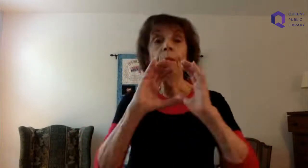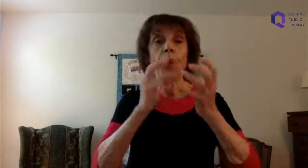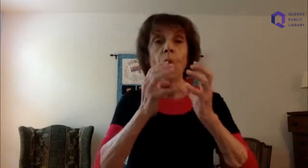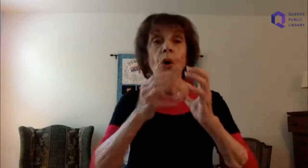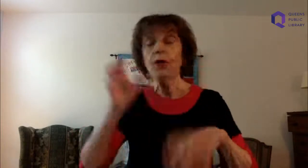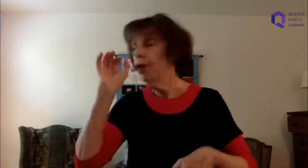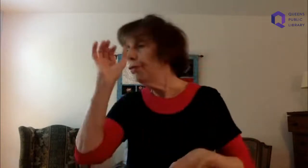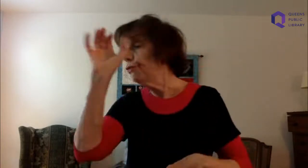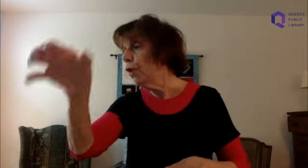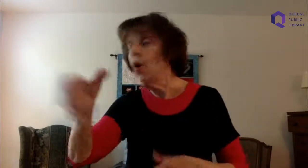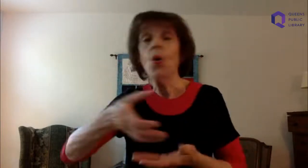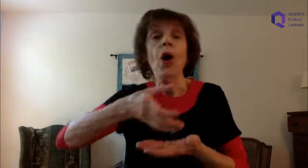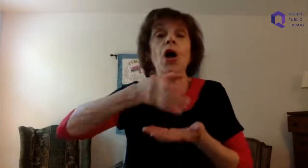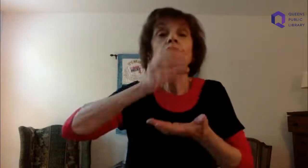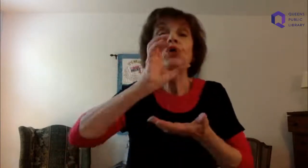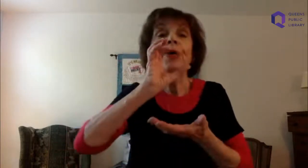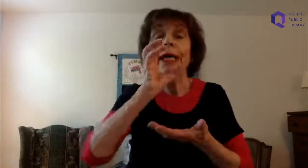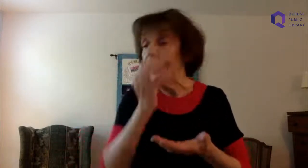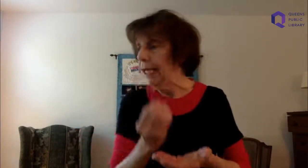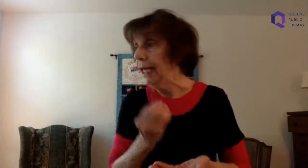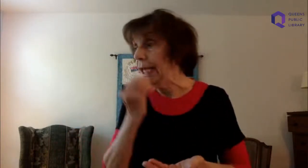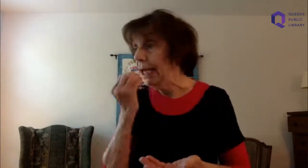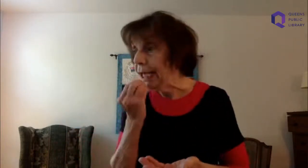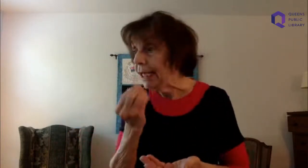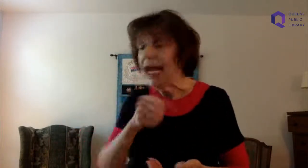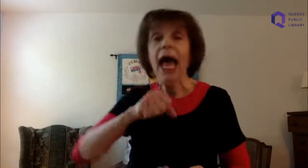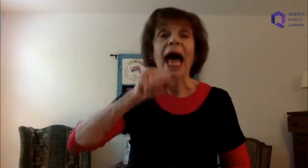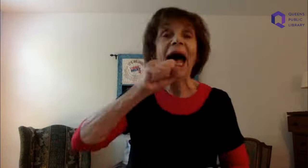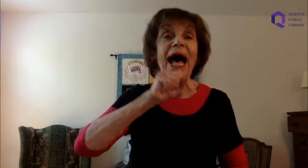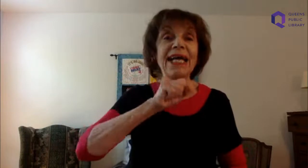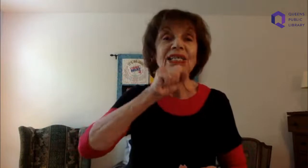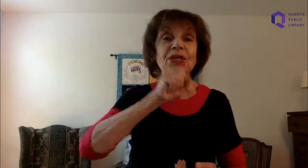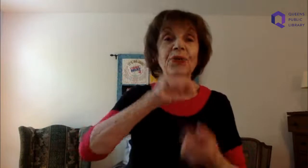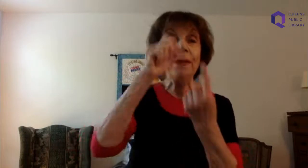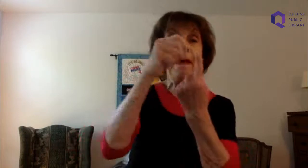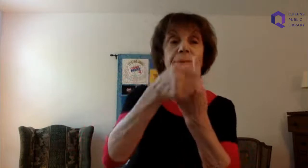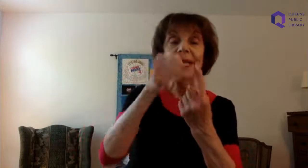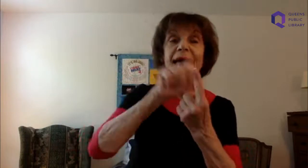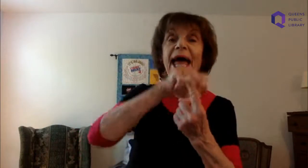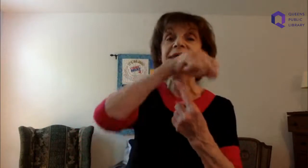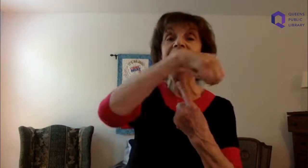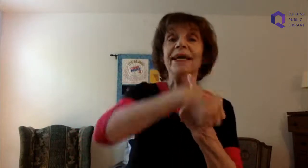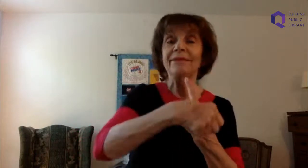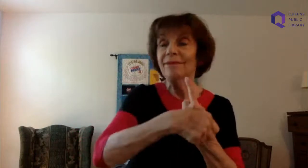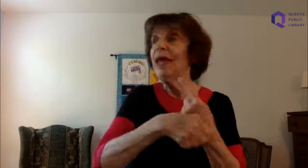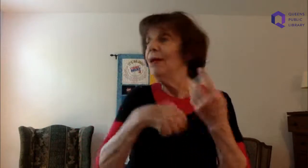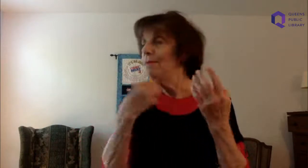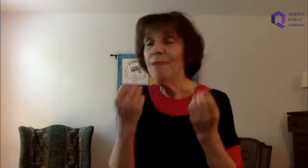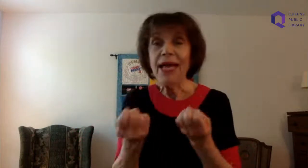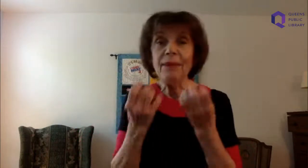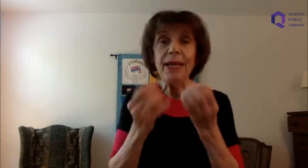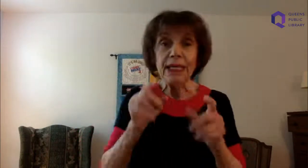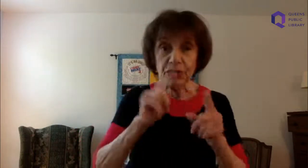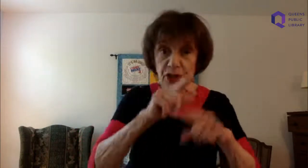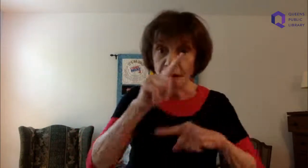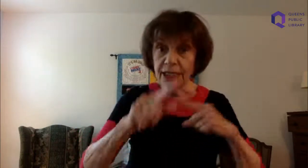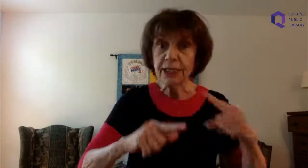ball, throw, drink, eat, ice cream, banana. Many, many signs